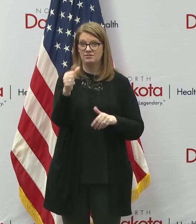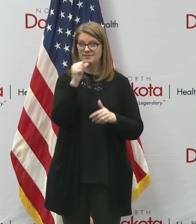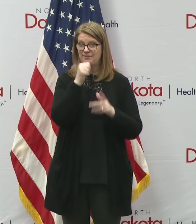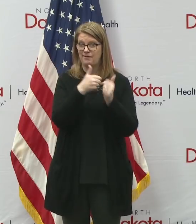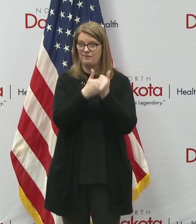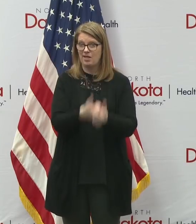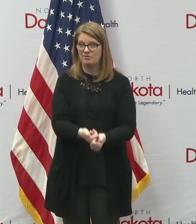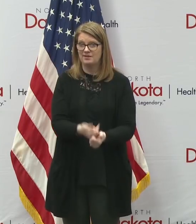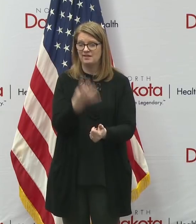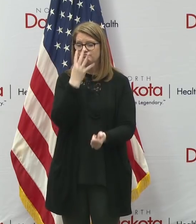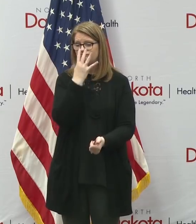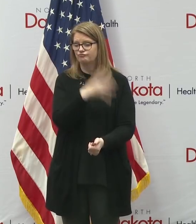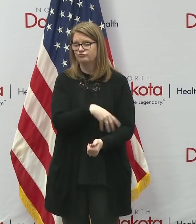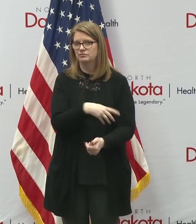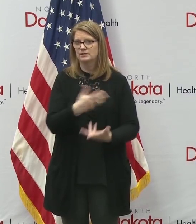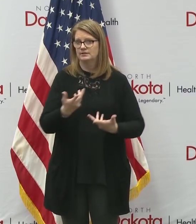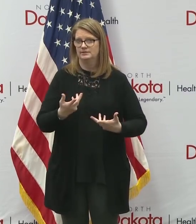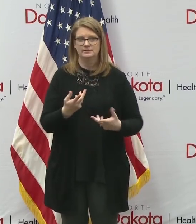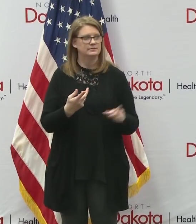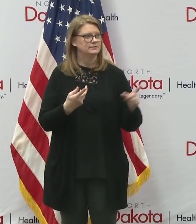Mylynn answer what they should do.